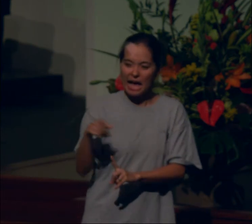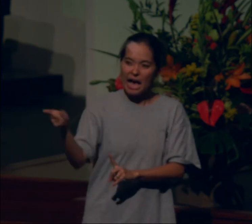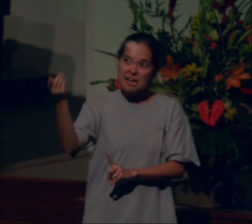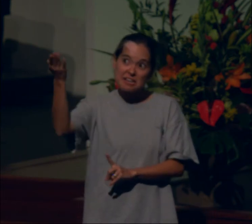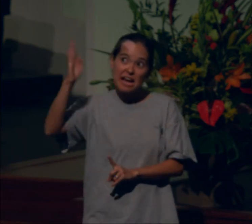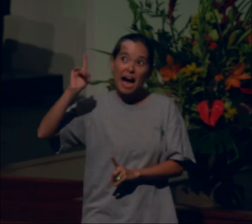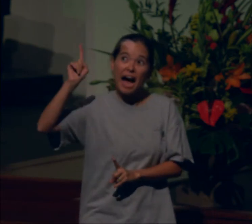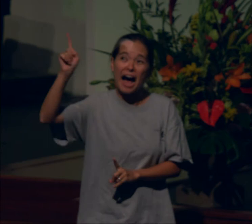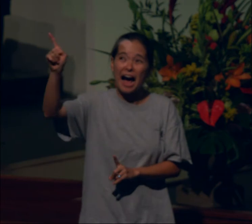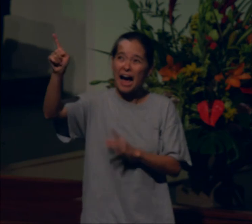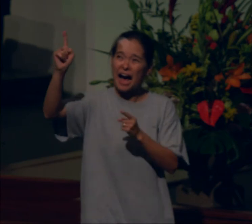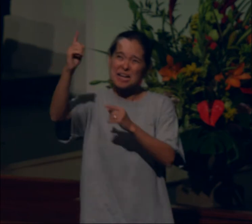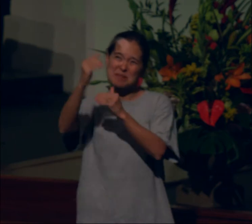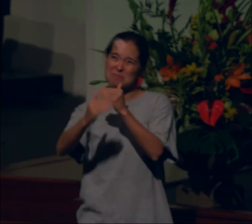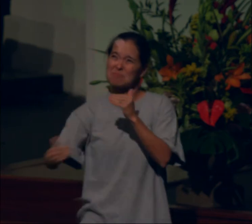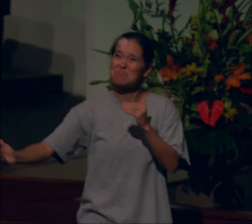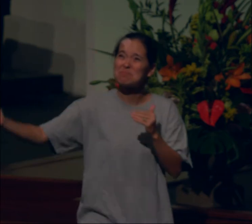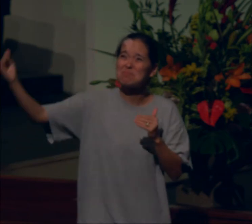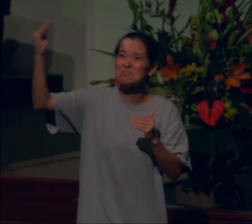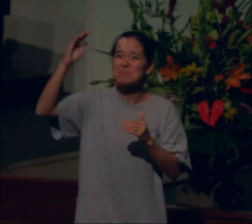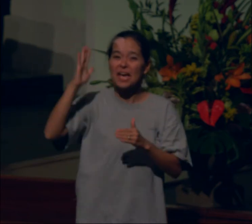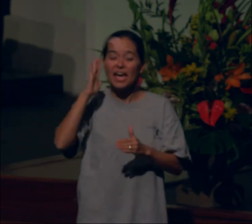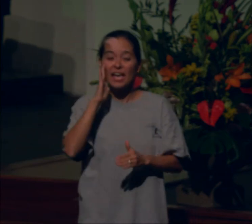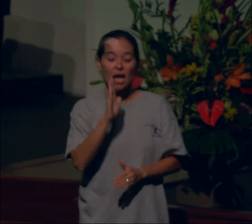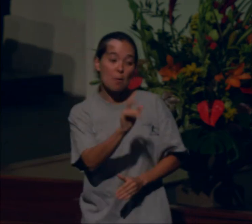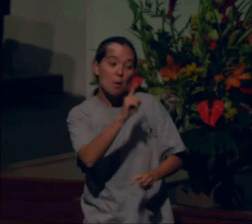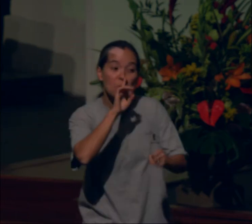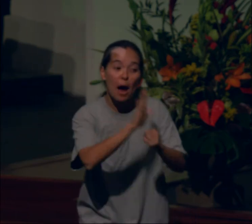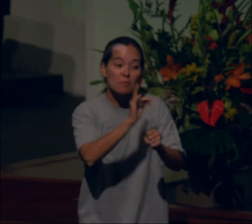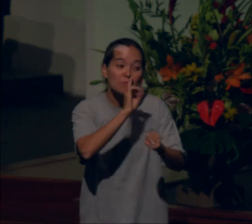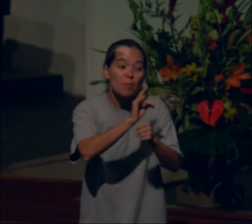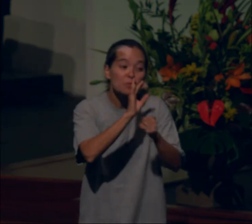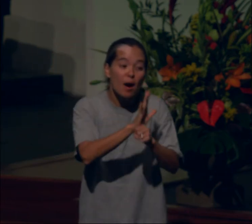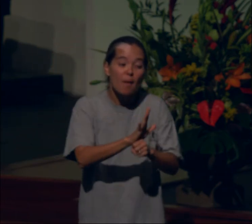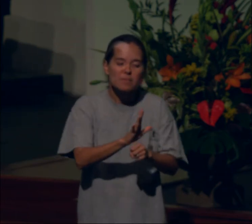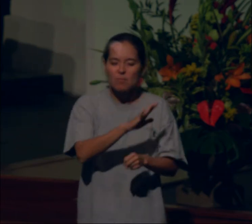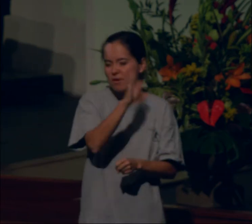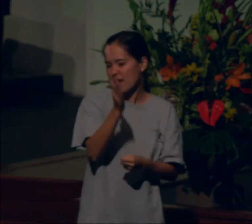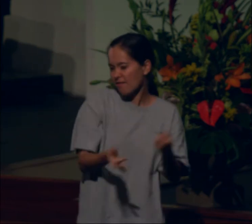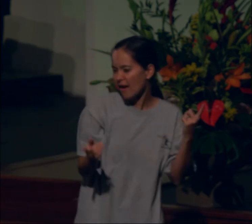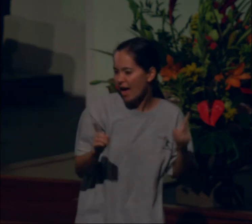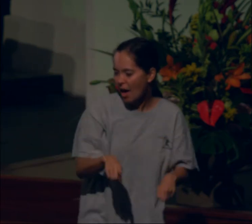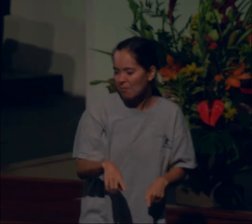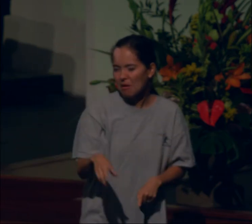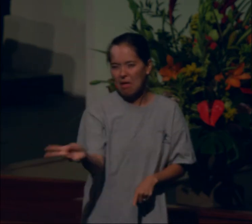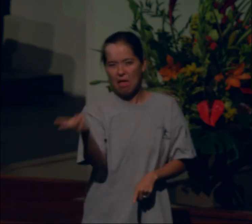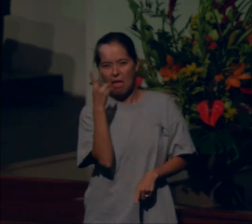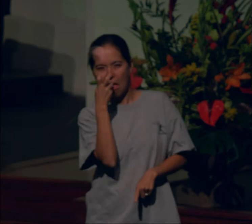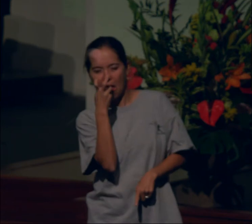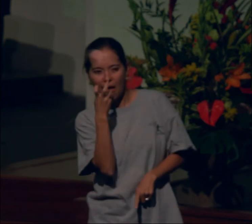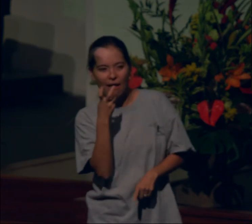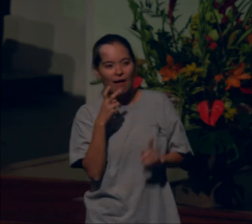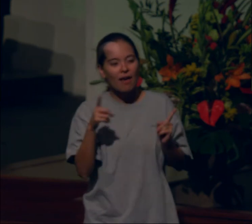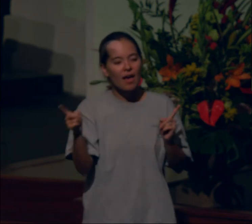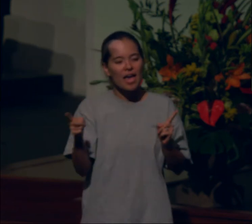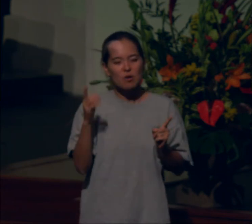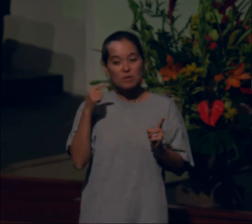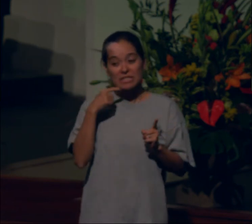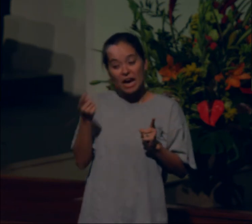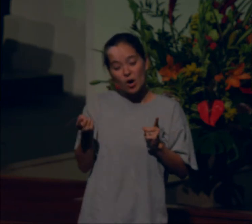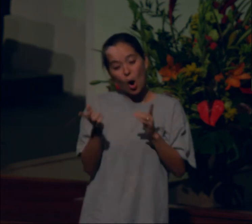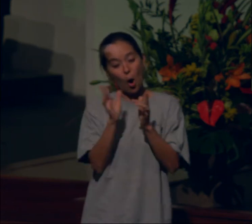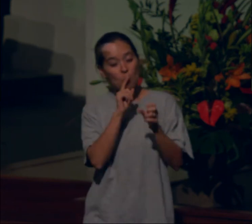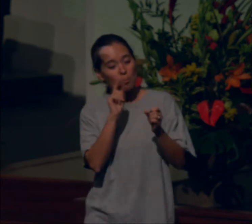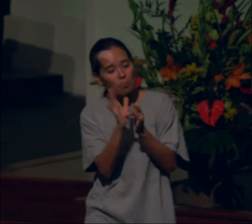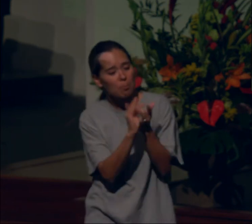a God that is a bait and switch God. That he will bait you with all the promises from Genesis to Revelation, and then when you turn